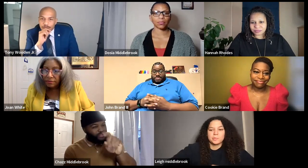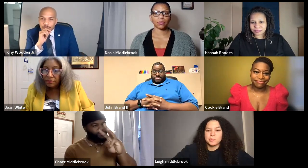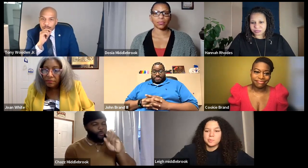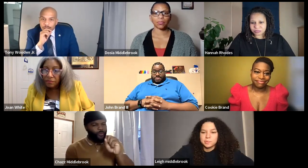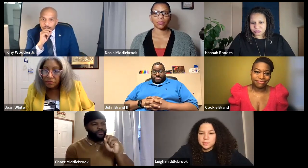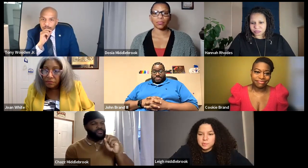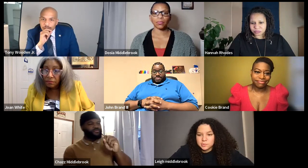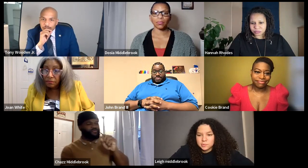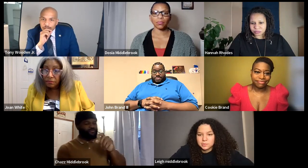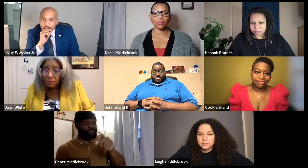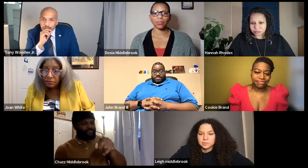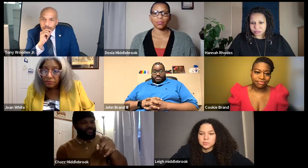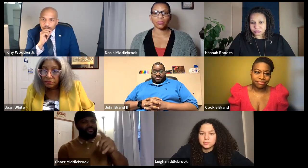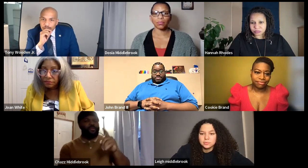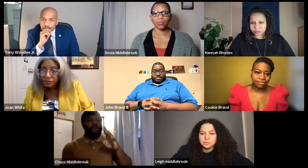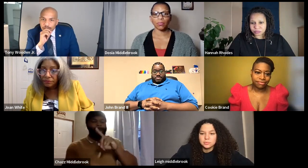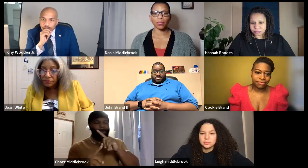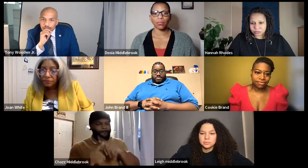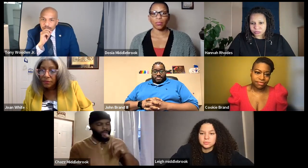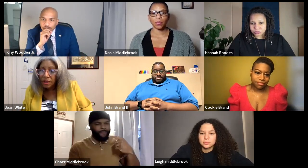can't remember the specific question was, but